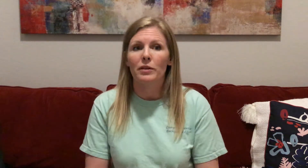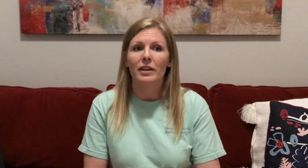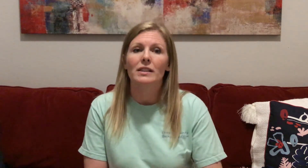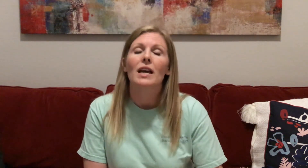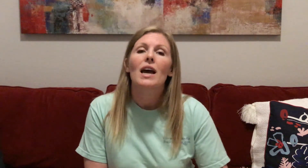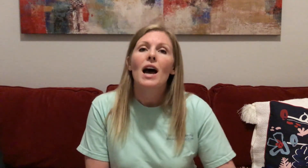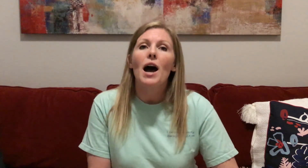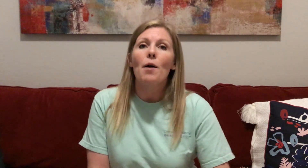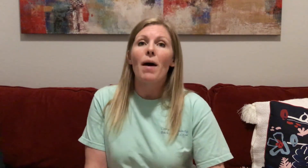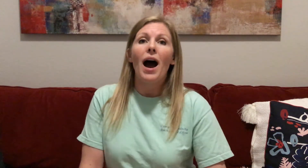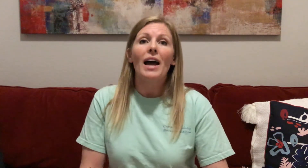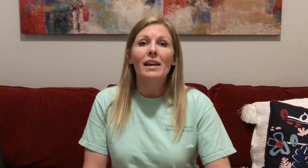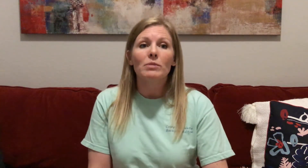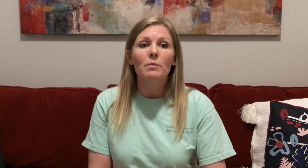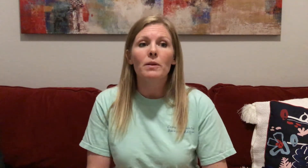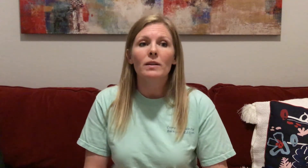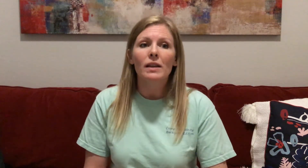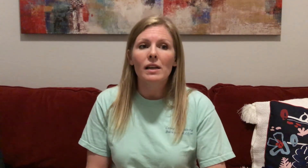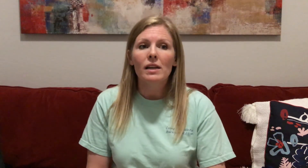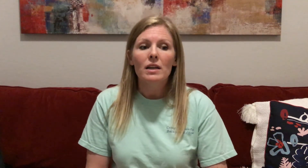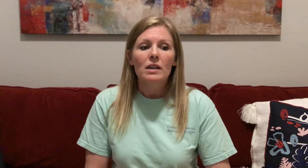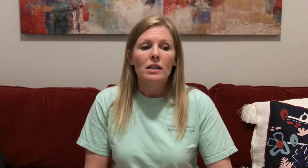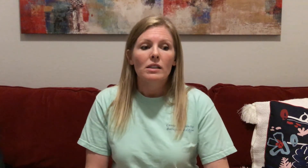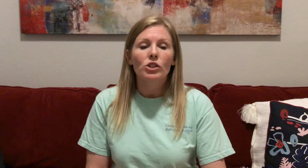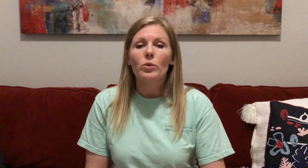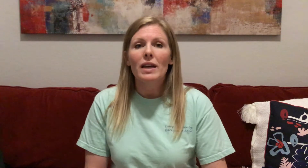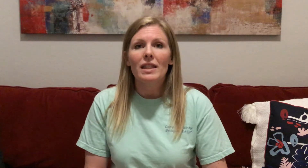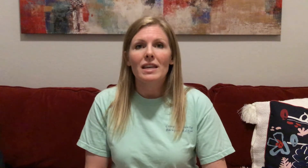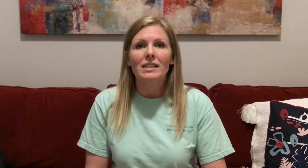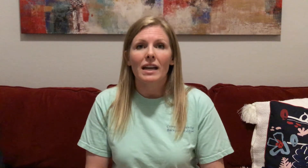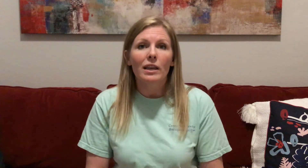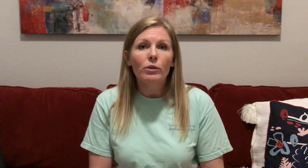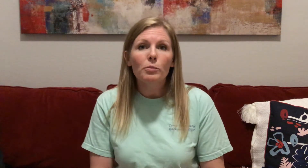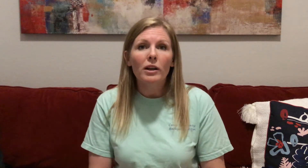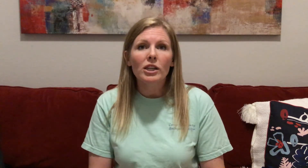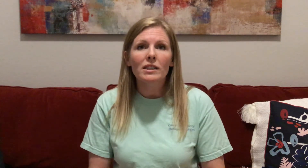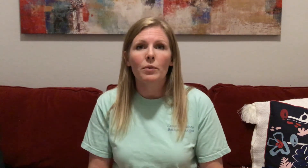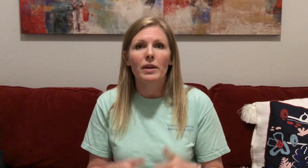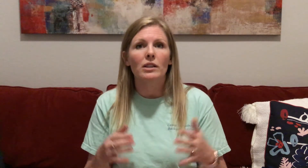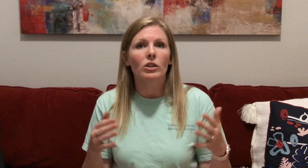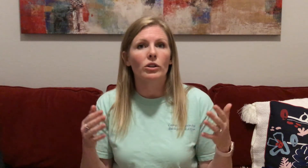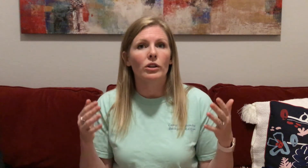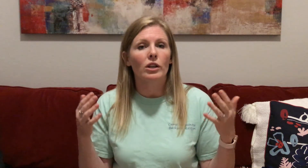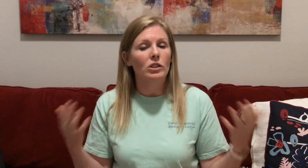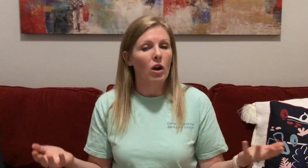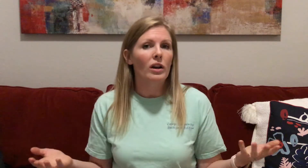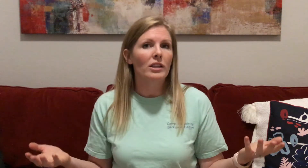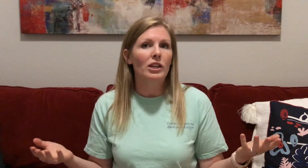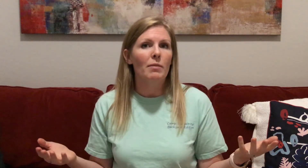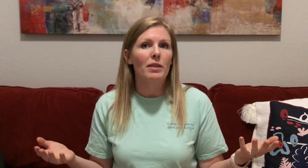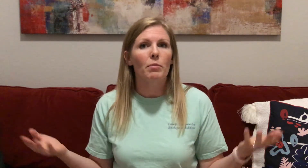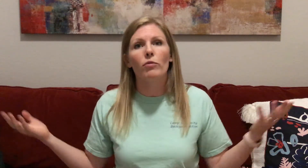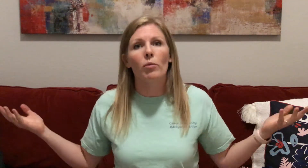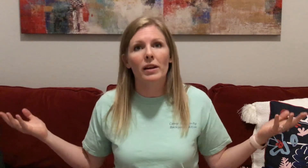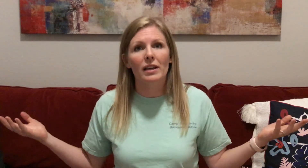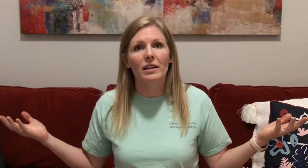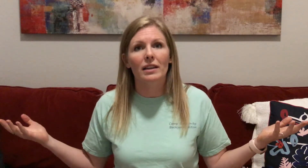previous. I am typically doing the sign language project, and we get to learn a song each time and then perform it at the end of the